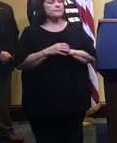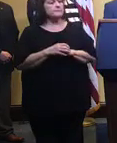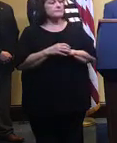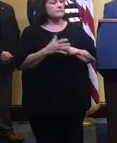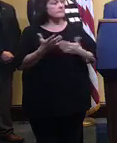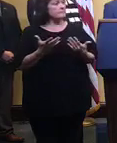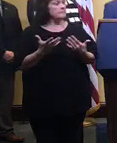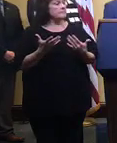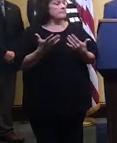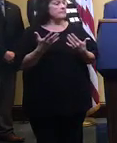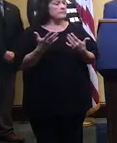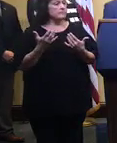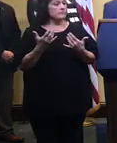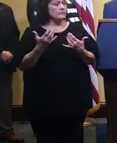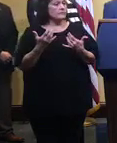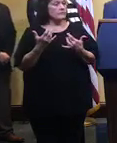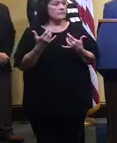lastly,